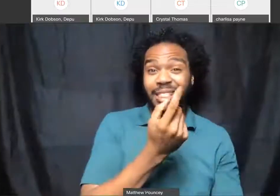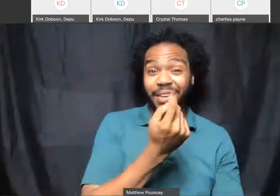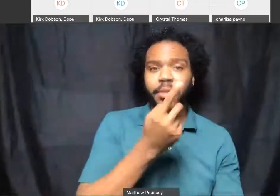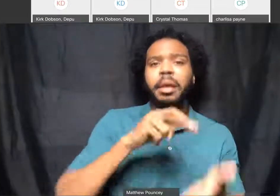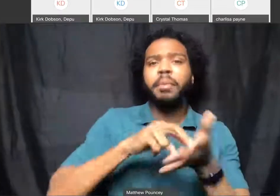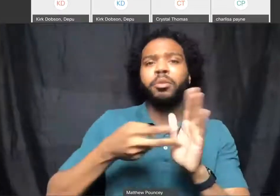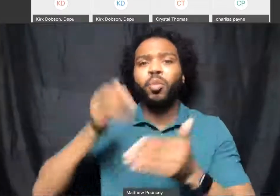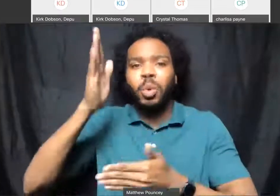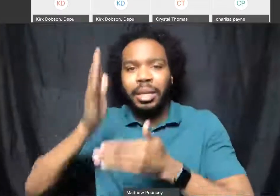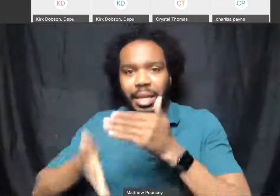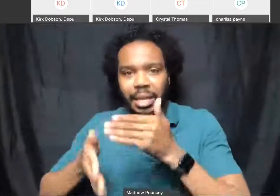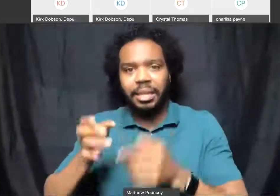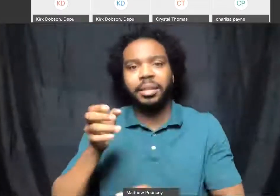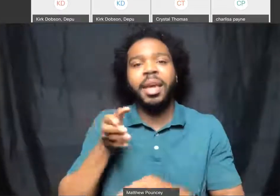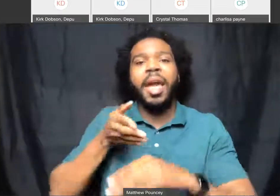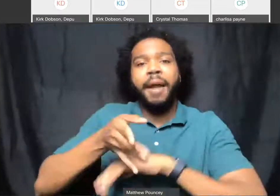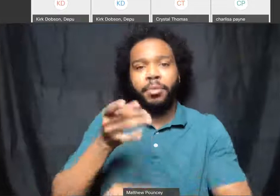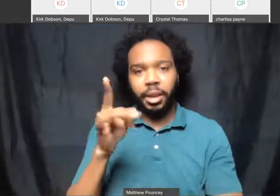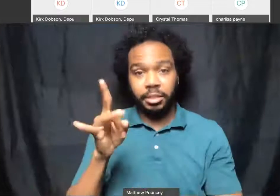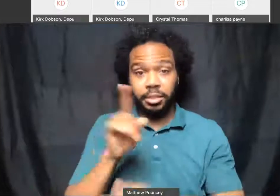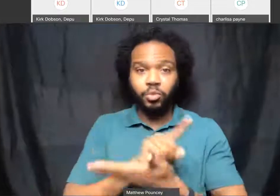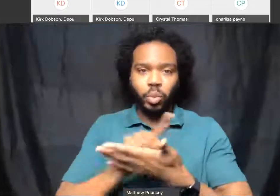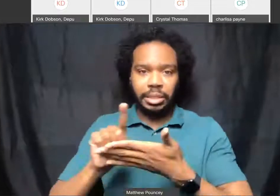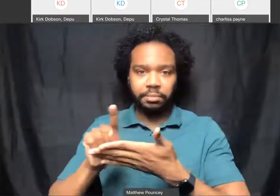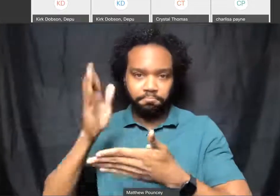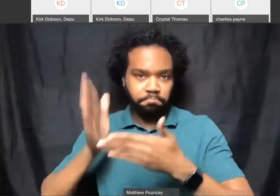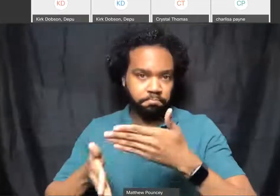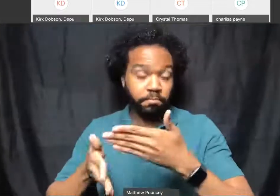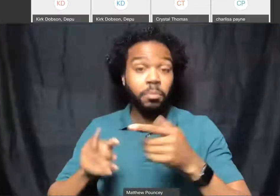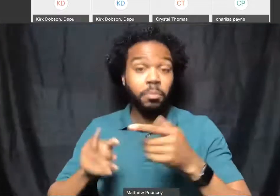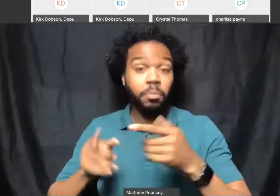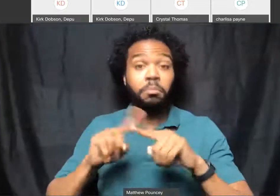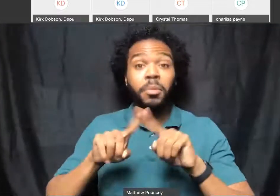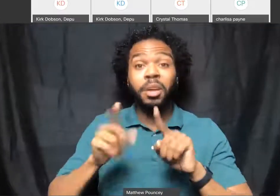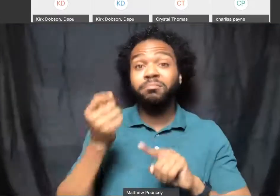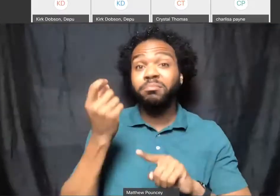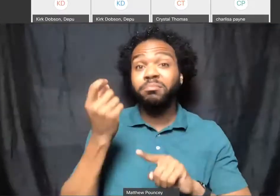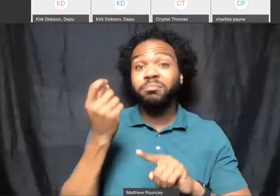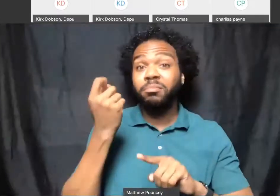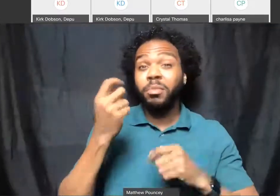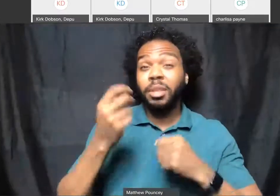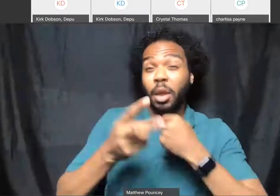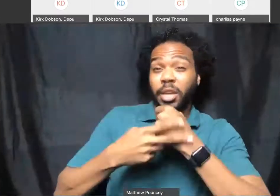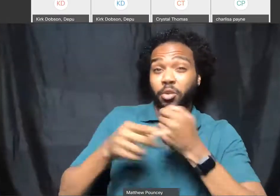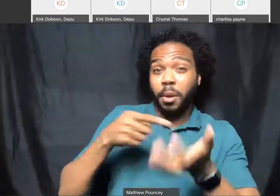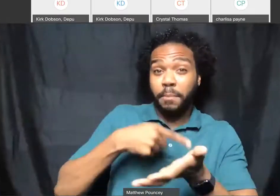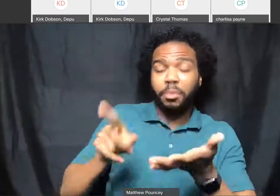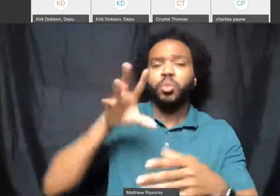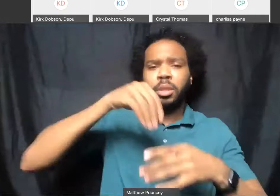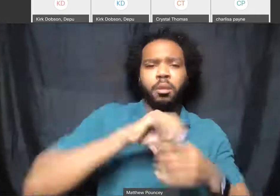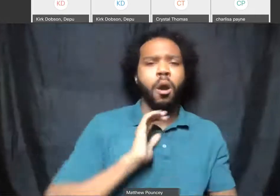weeks, gets you through this week. But the retainer payment as part of our Appendix K is in